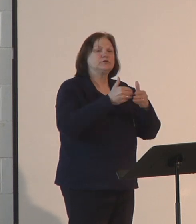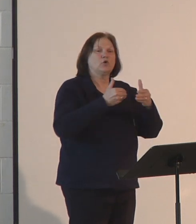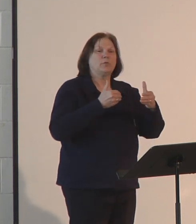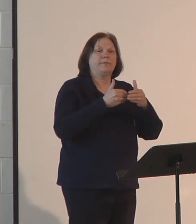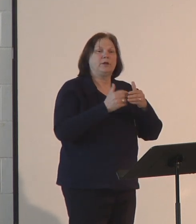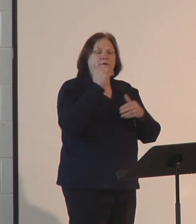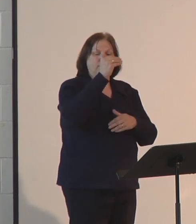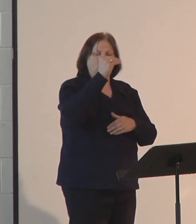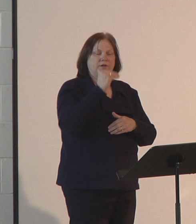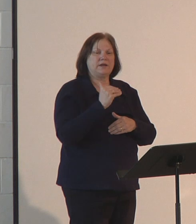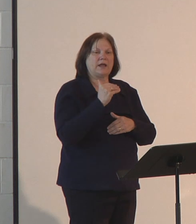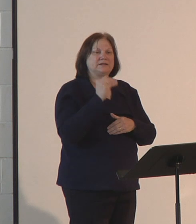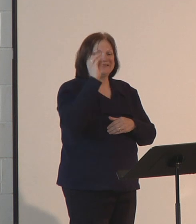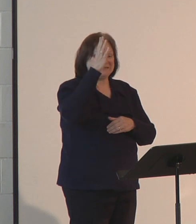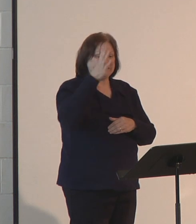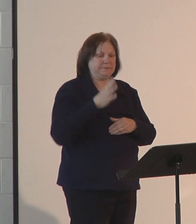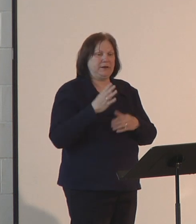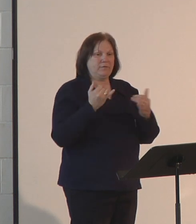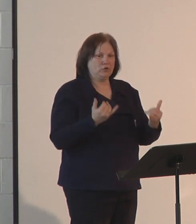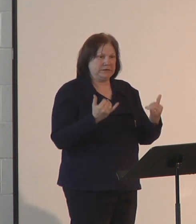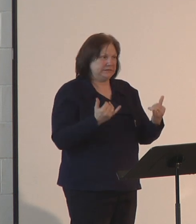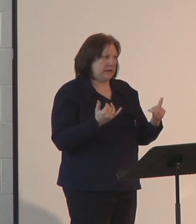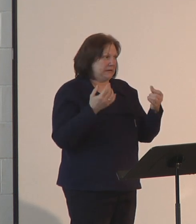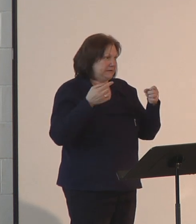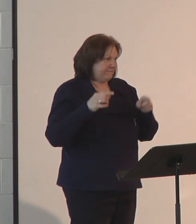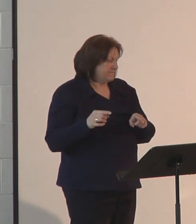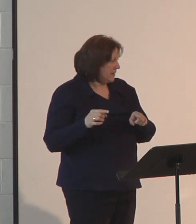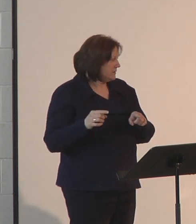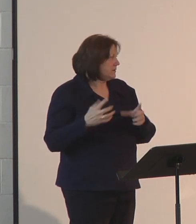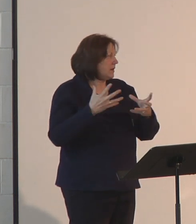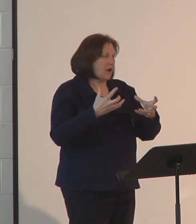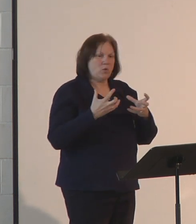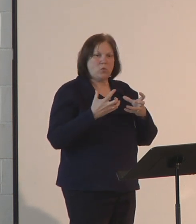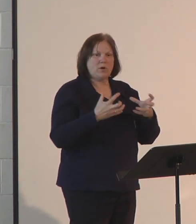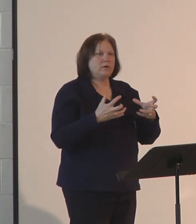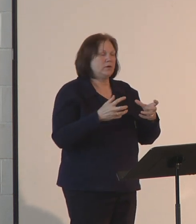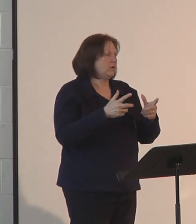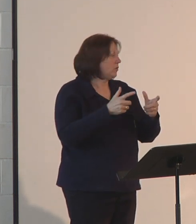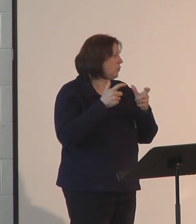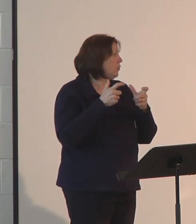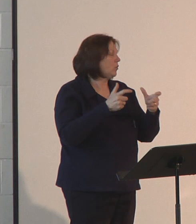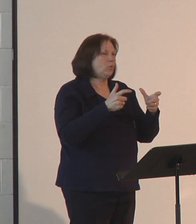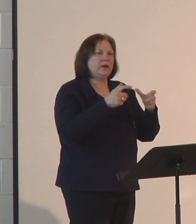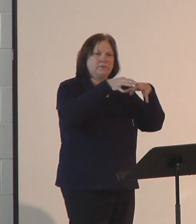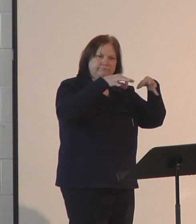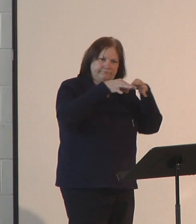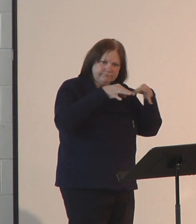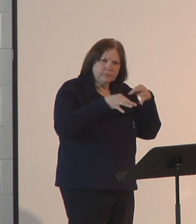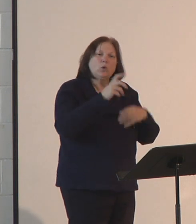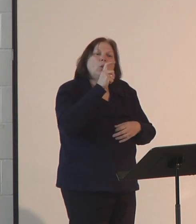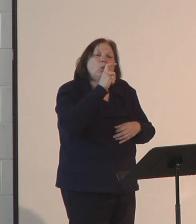up our next keynote speaker for today's event, I like to give a quick bio of who he is.